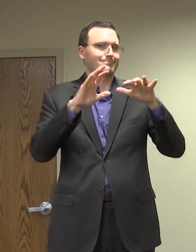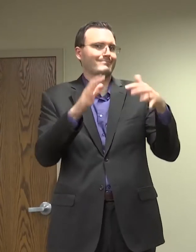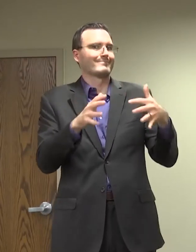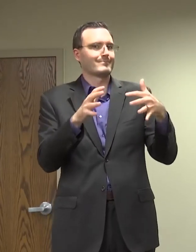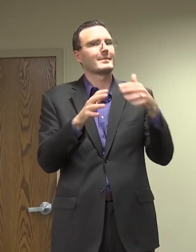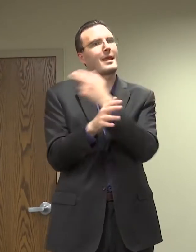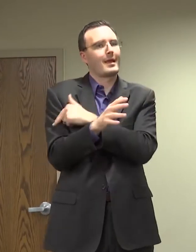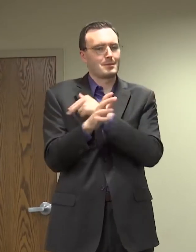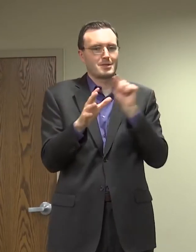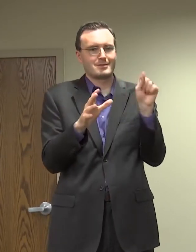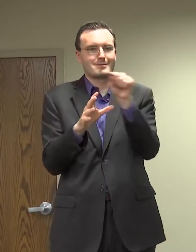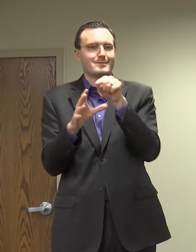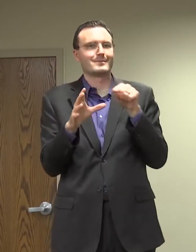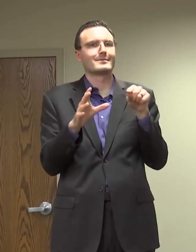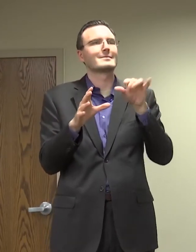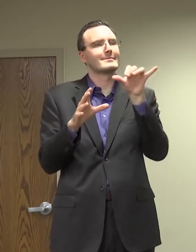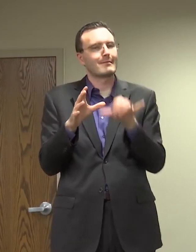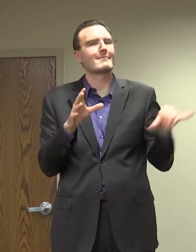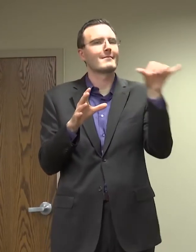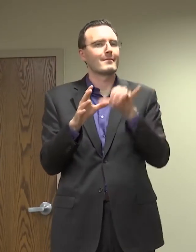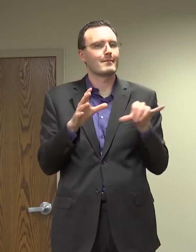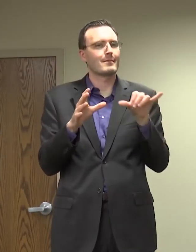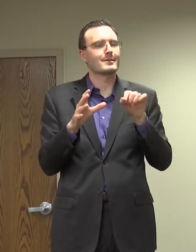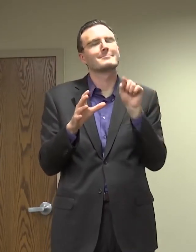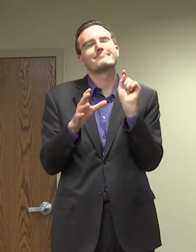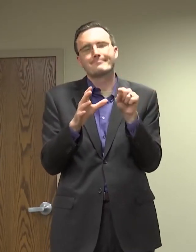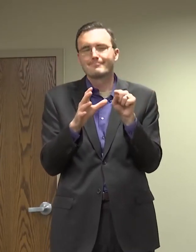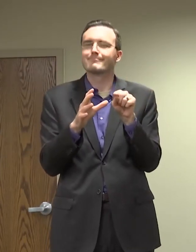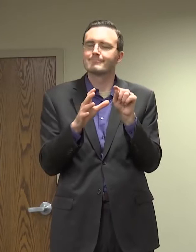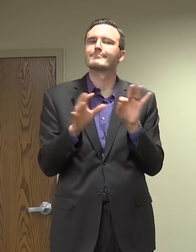on the IDPH website. And that is at